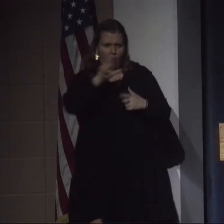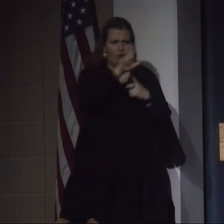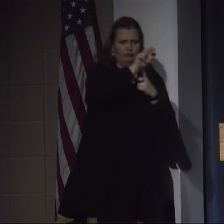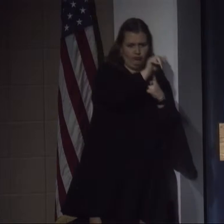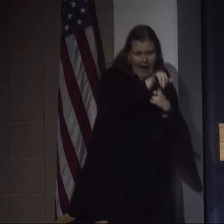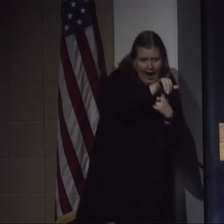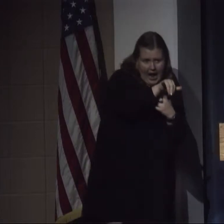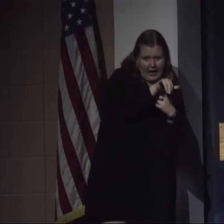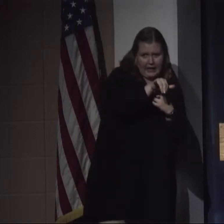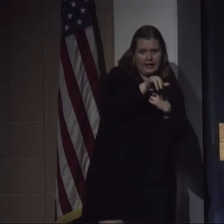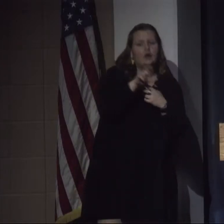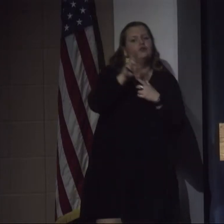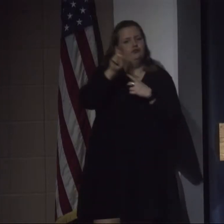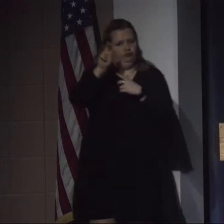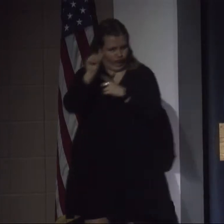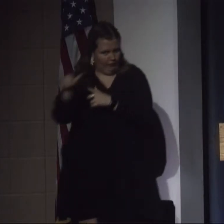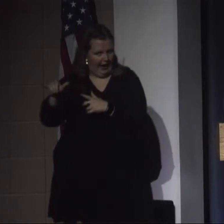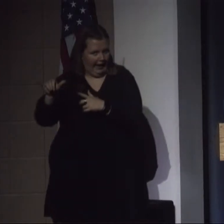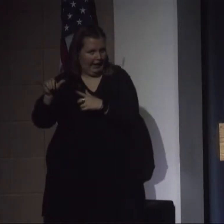Rye? Forgive me, Rye.